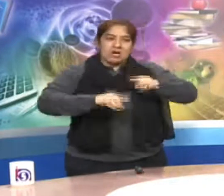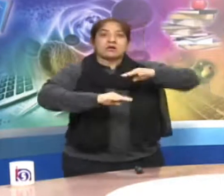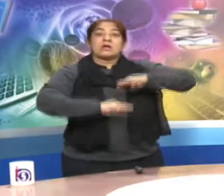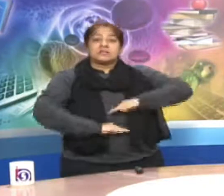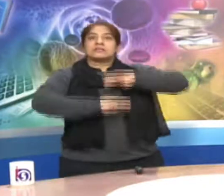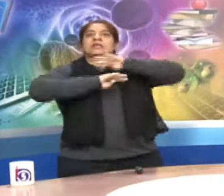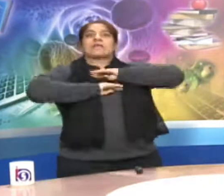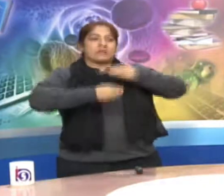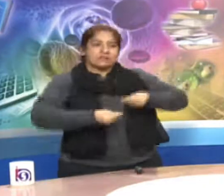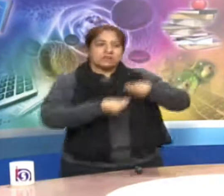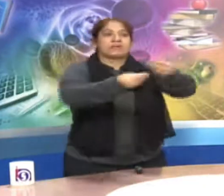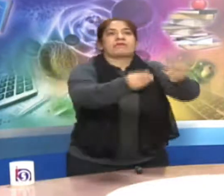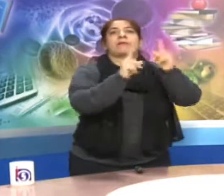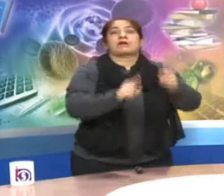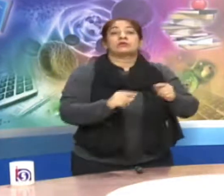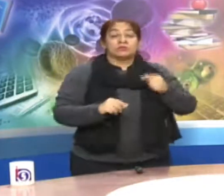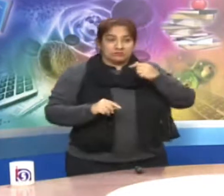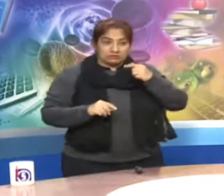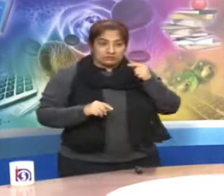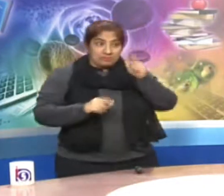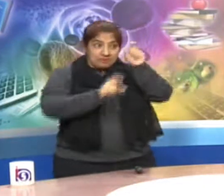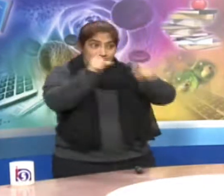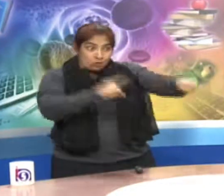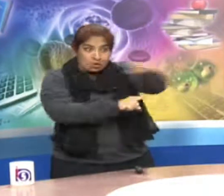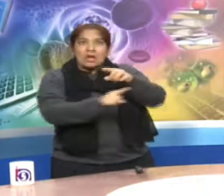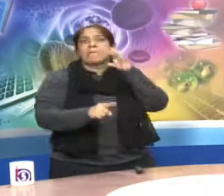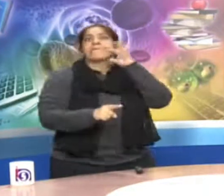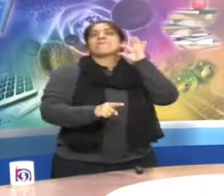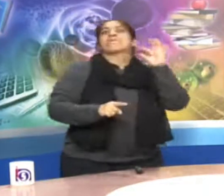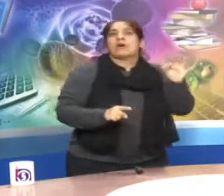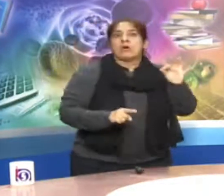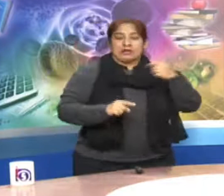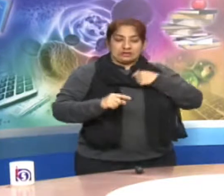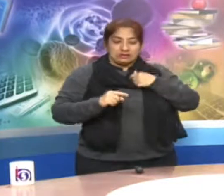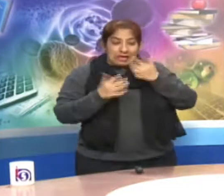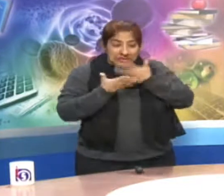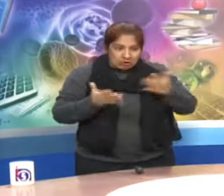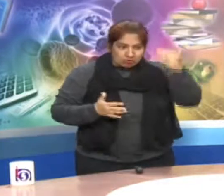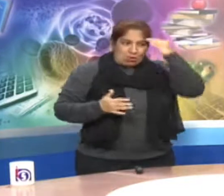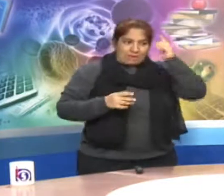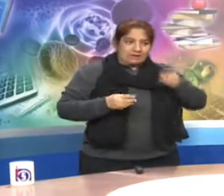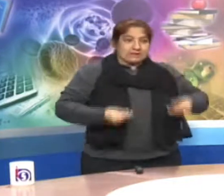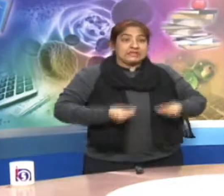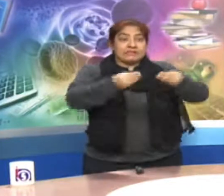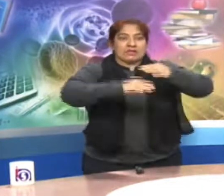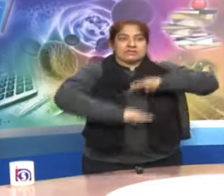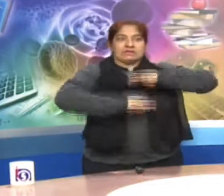customer buys the product and the customer is totally satisfied with it